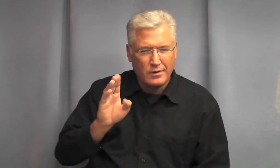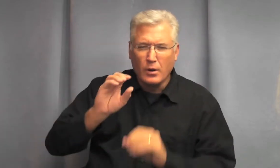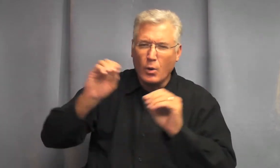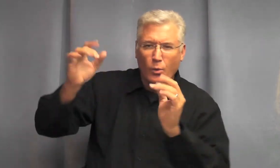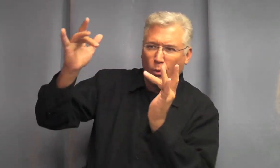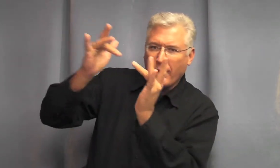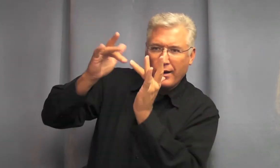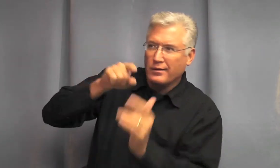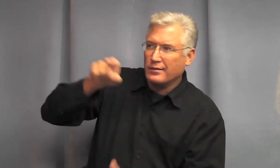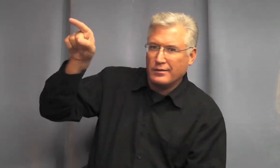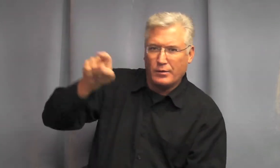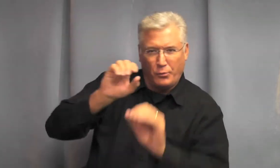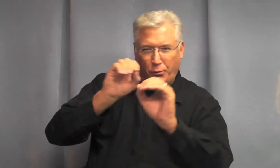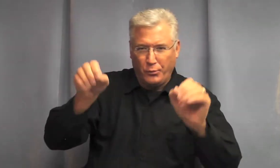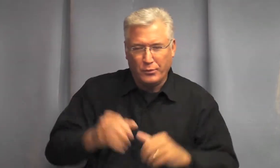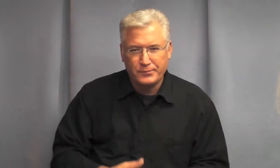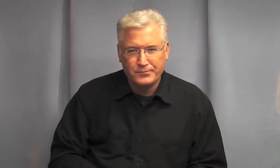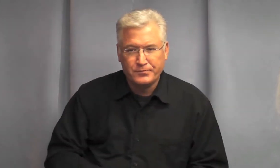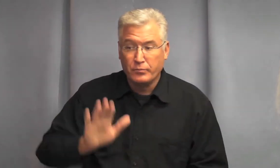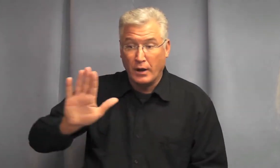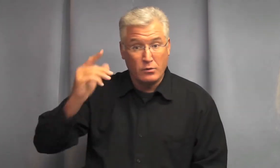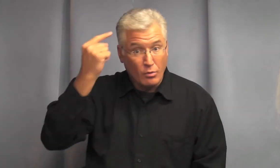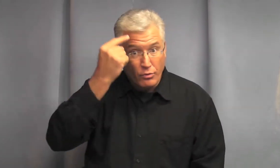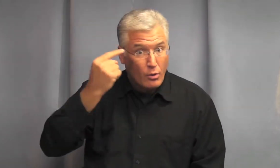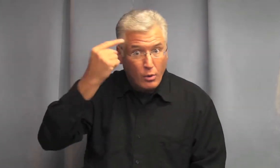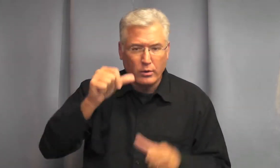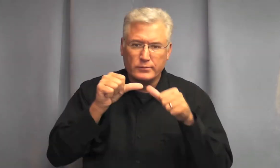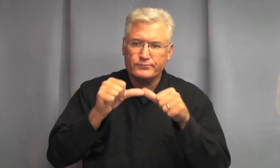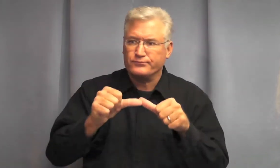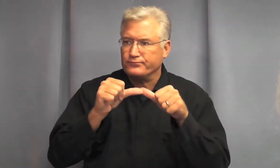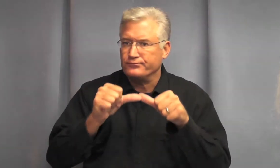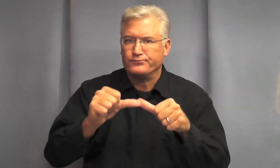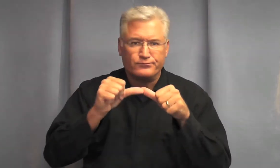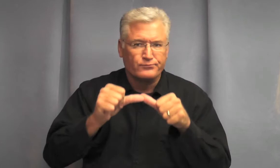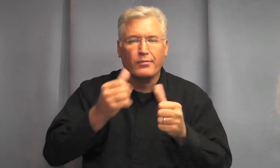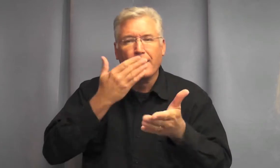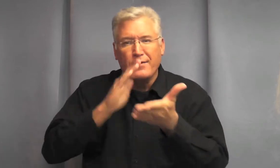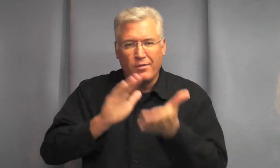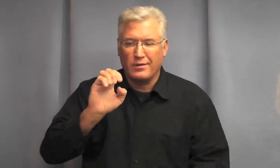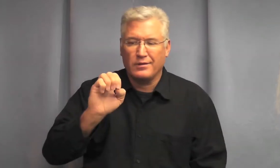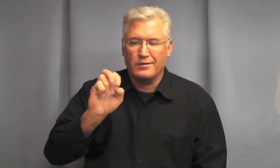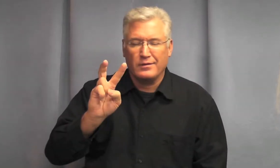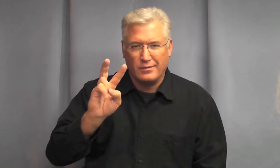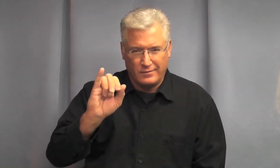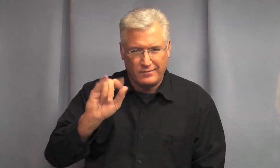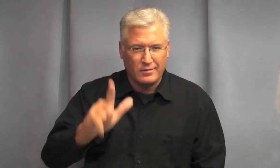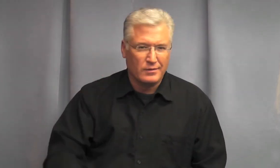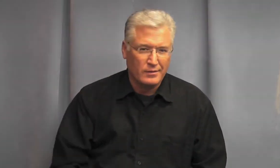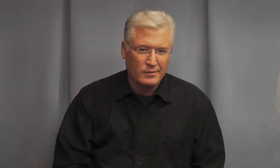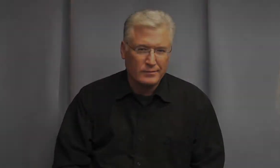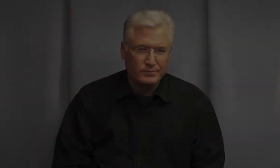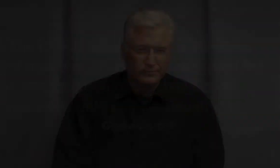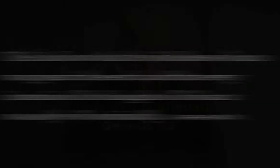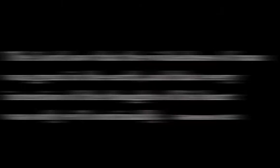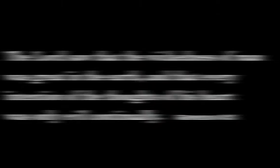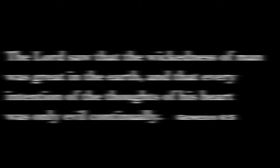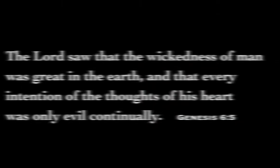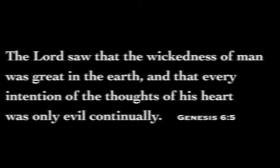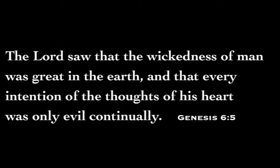is fully estranged from God, no contact with God. His thoughts are continually evil. The Lord